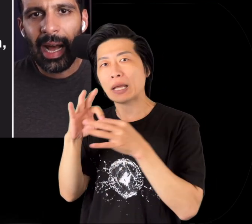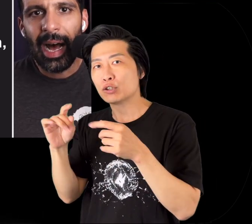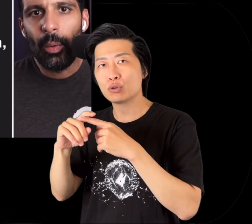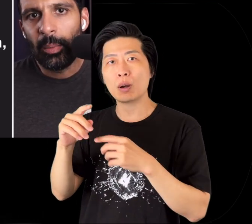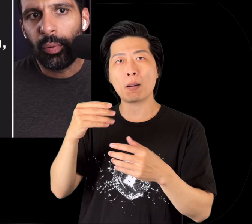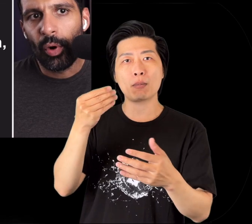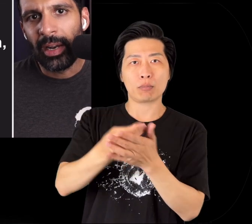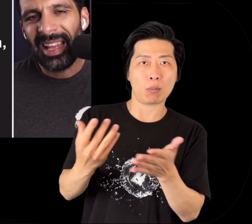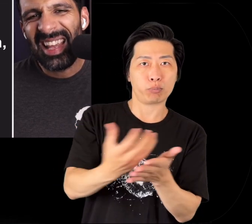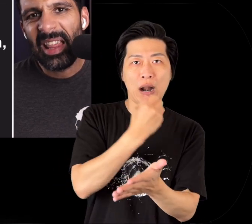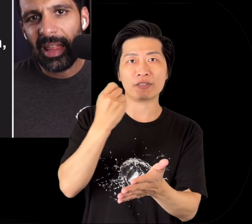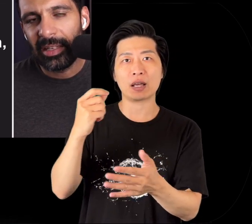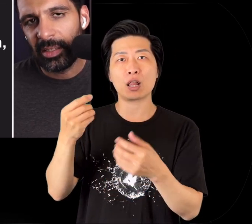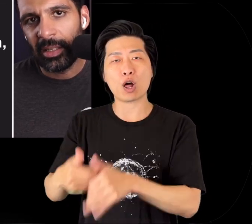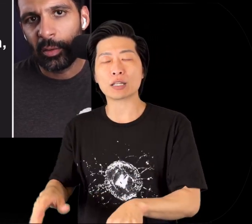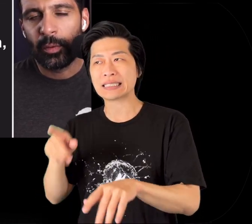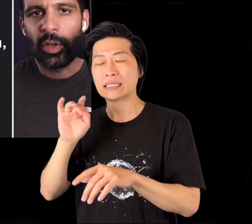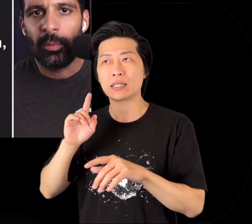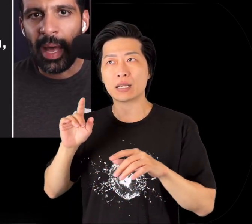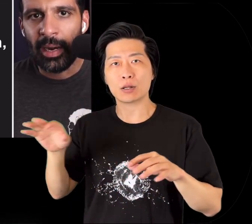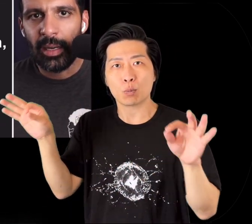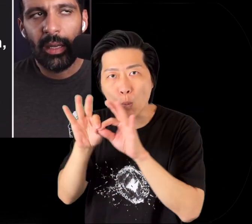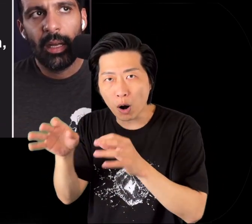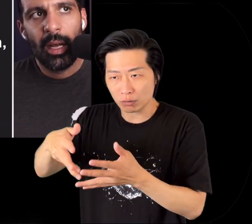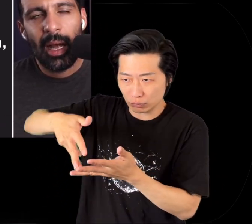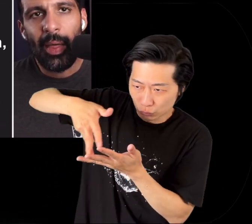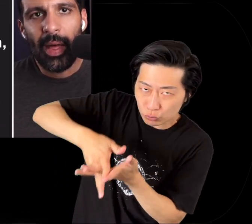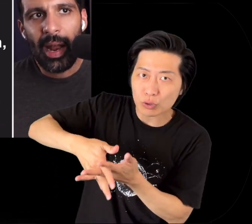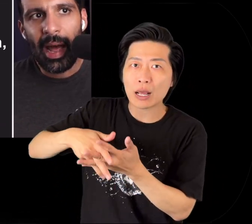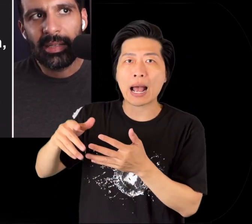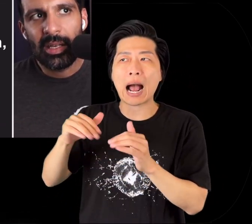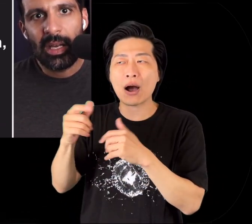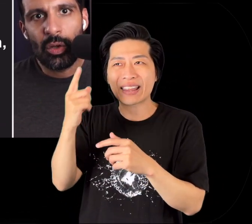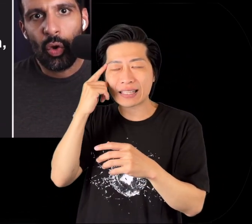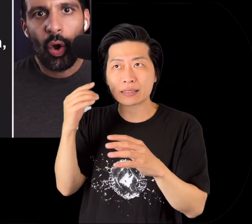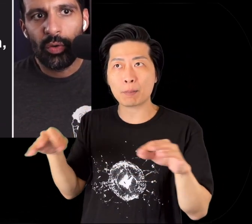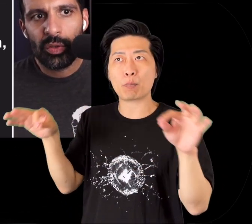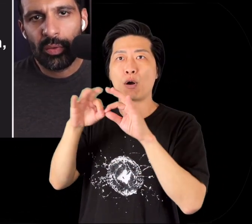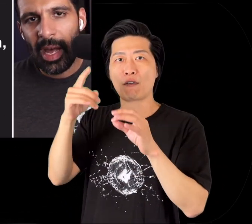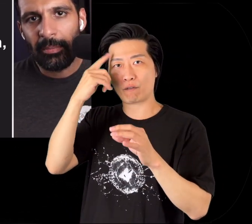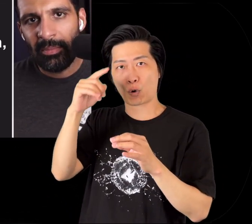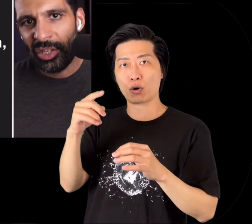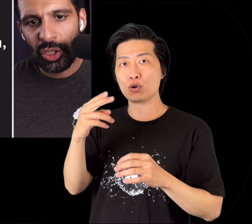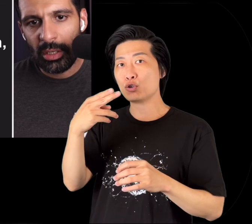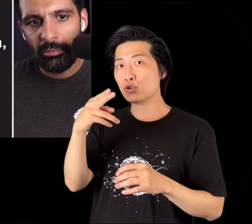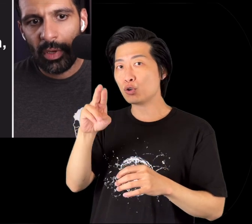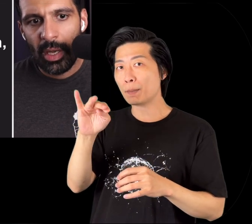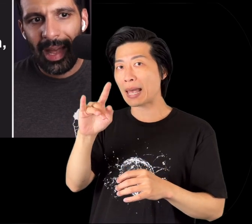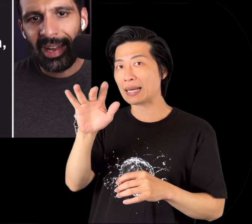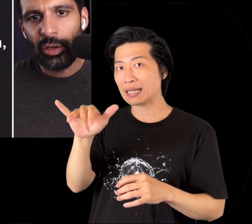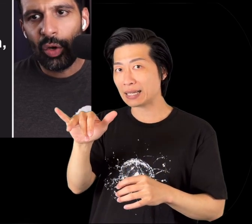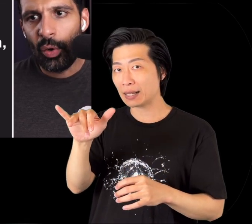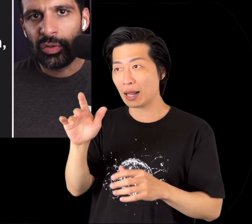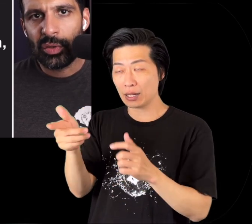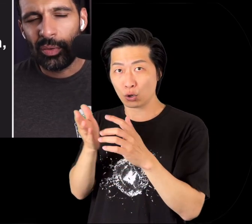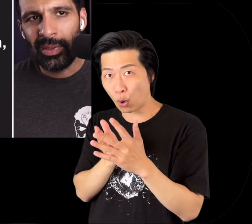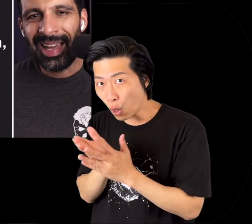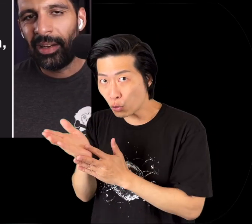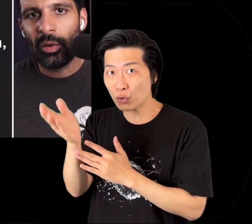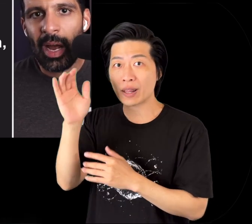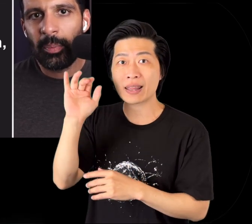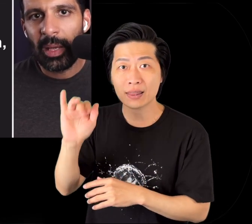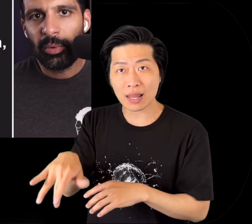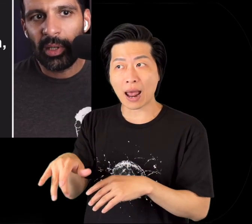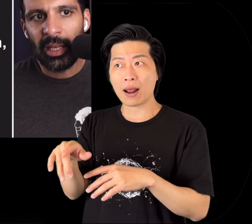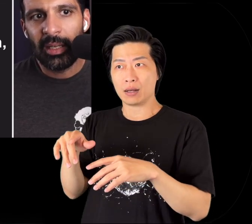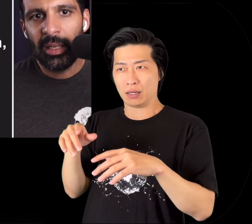in how important he thinks it is for humanity. And then as he goes through that mission and he goes through getting